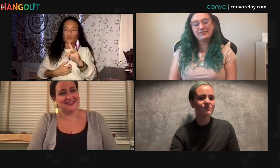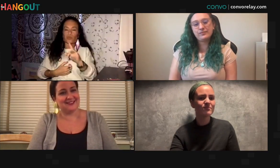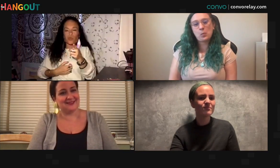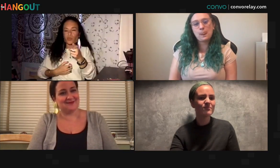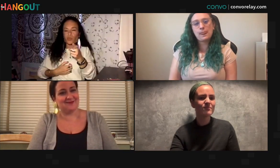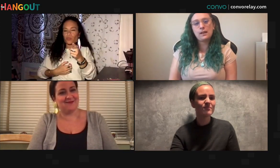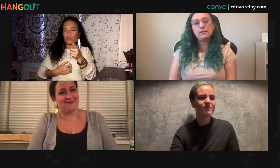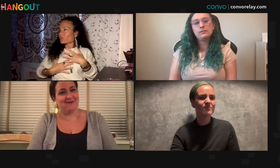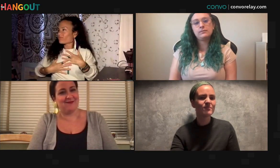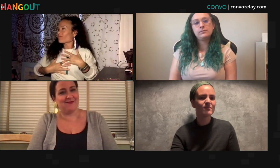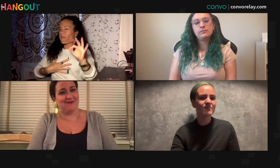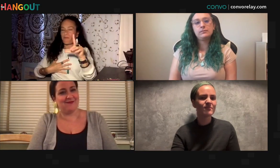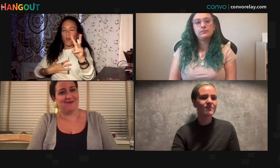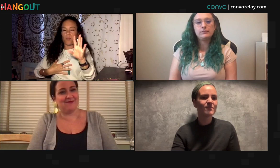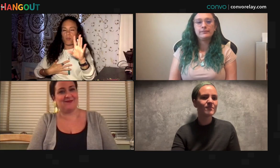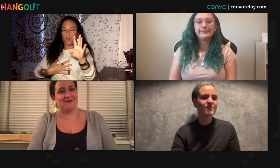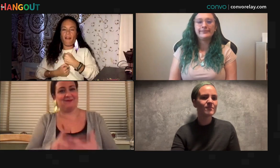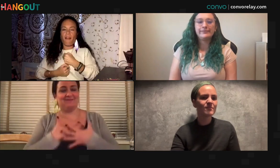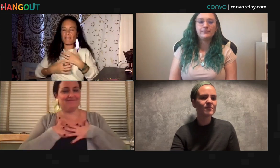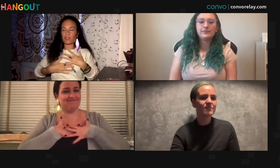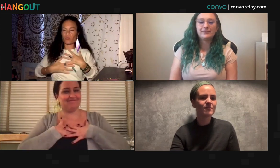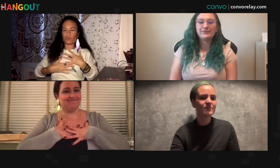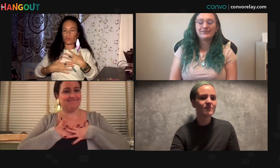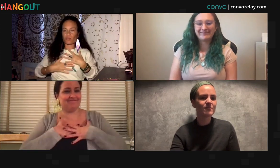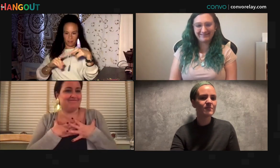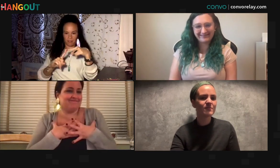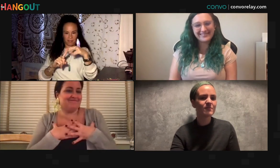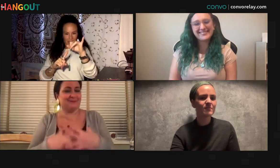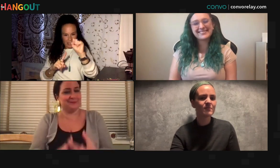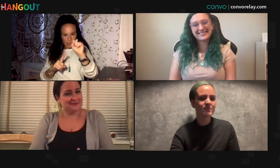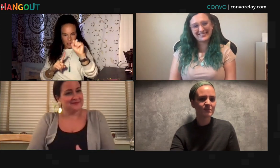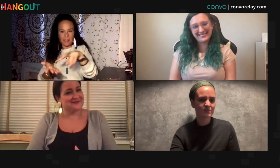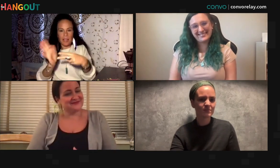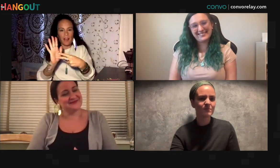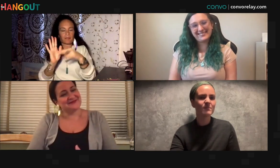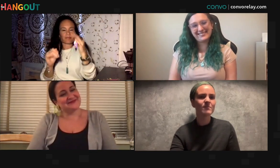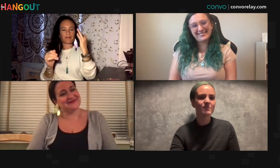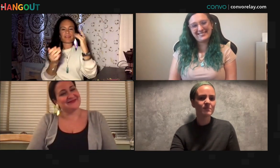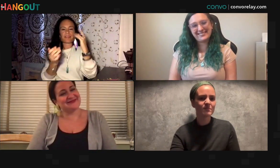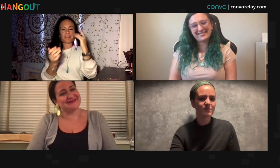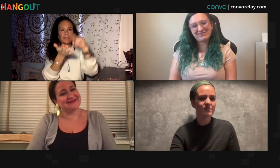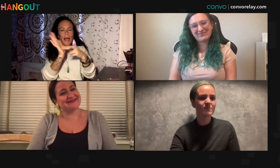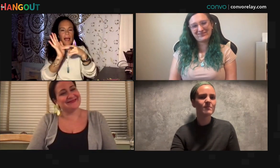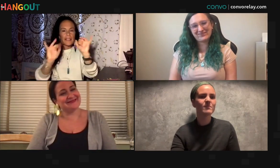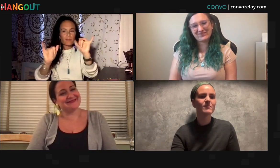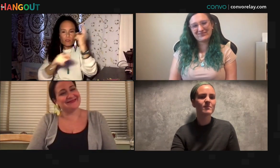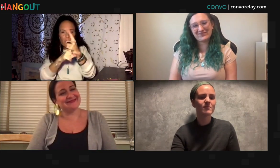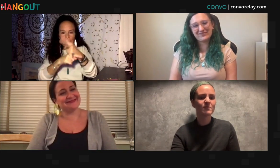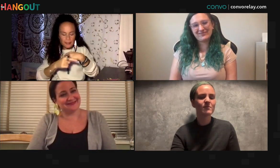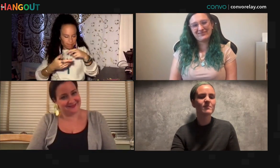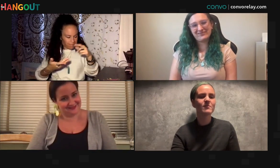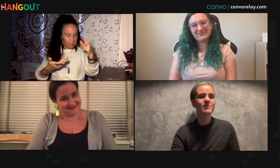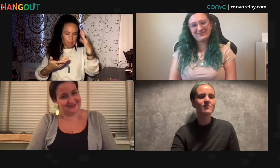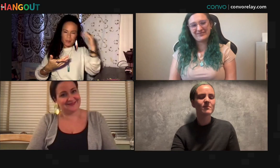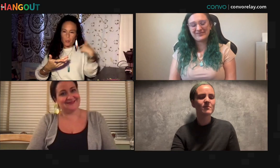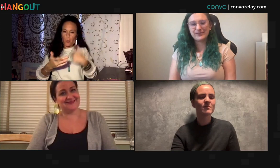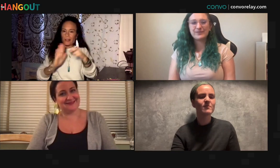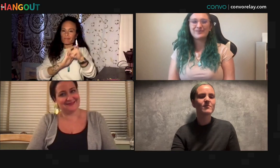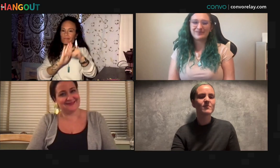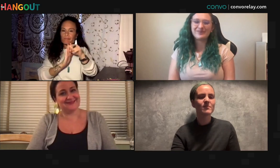that thinking about what your true passion is and following your flow, it's that intention